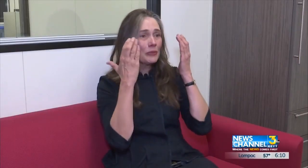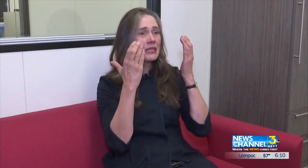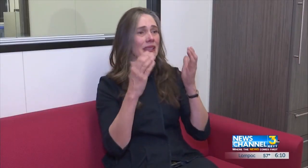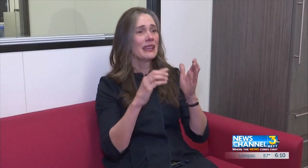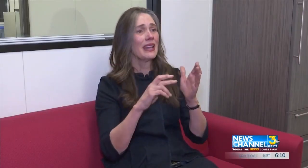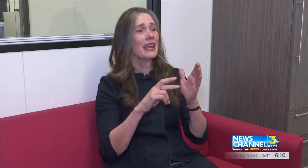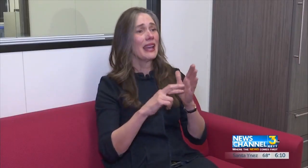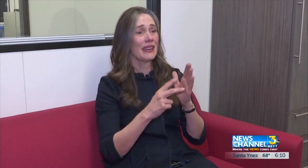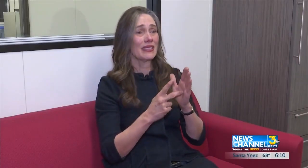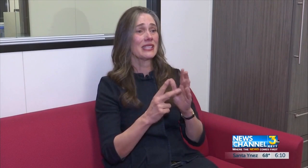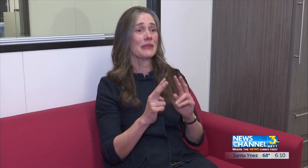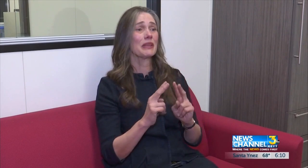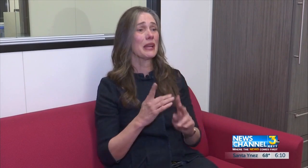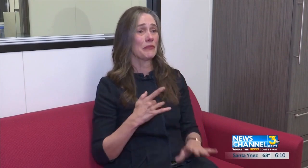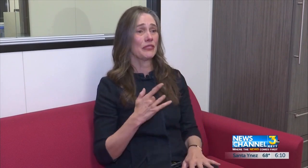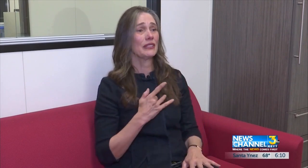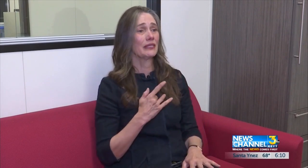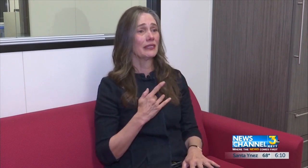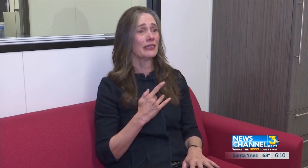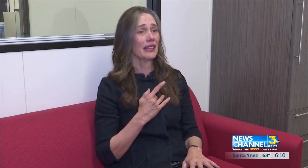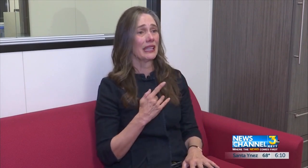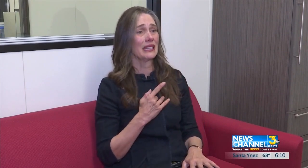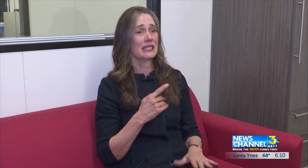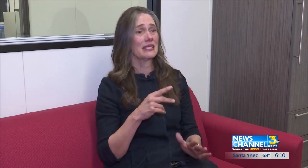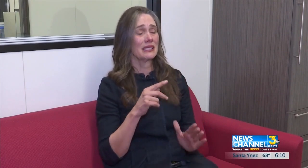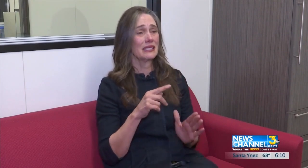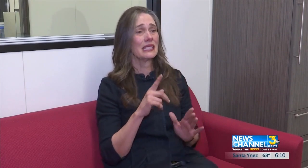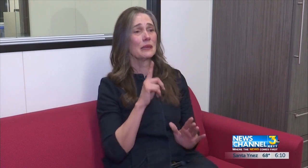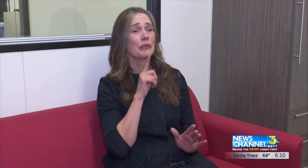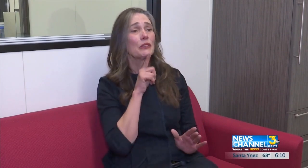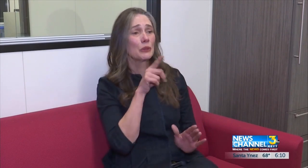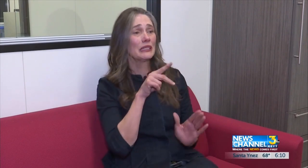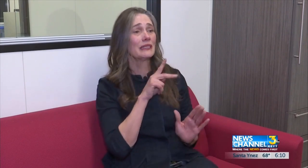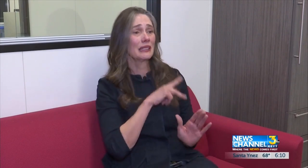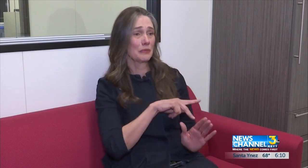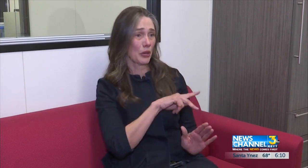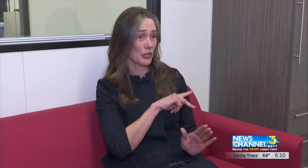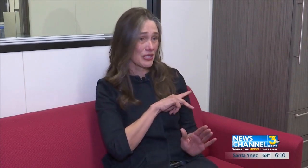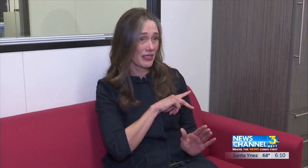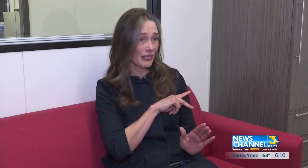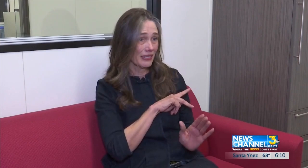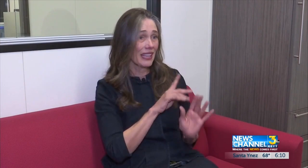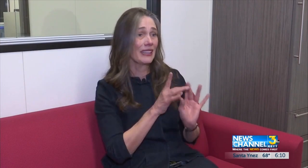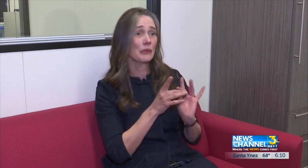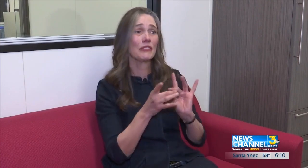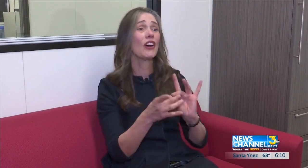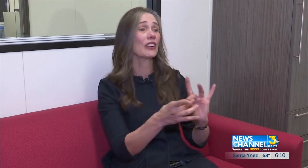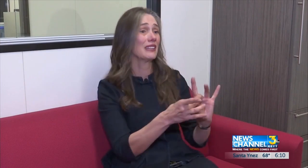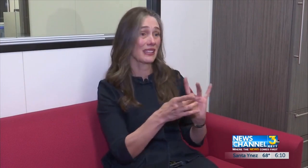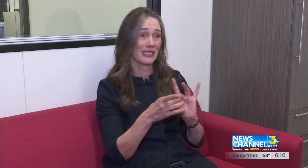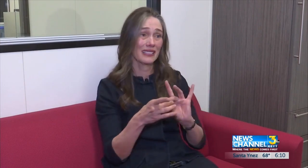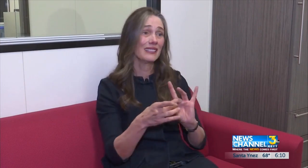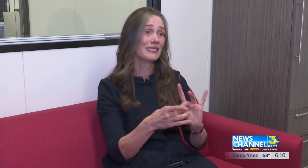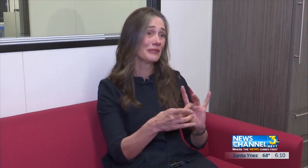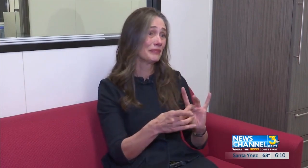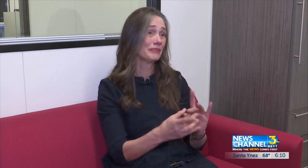overwhelmed and at the same time feel like it's deeply real and personal, and we've all connected.